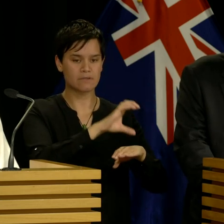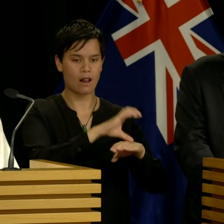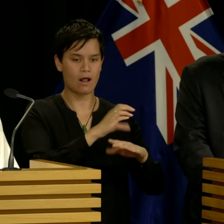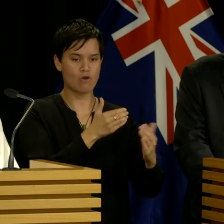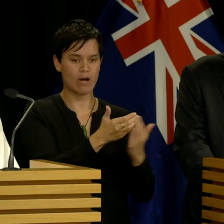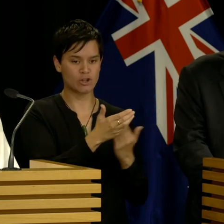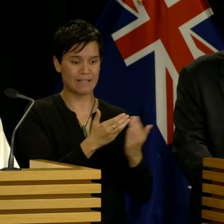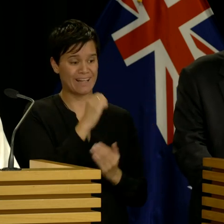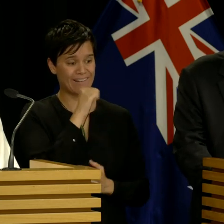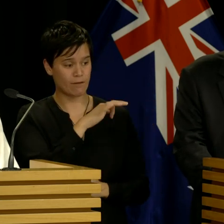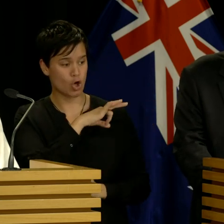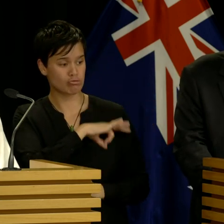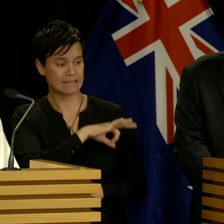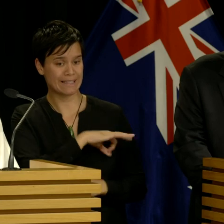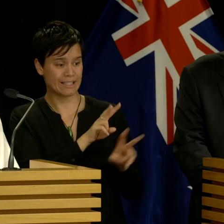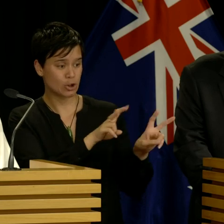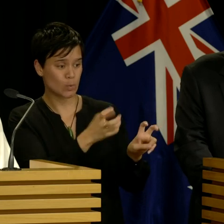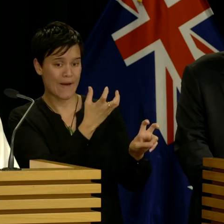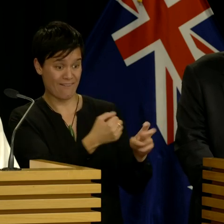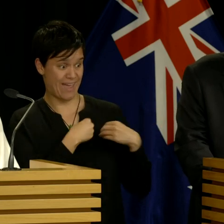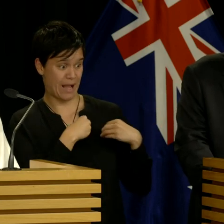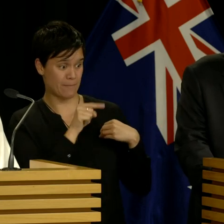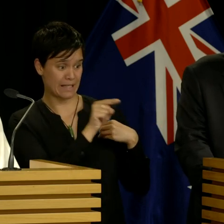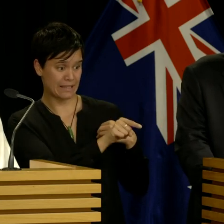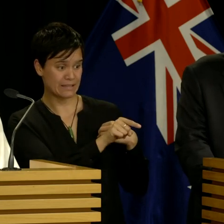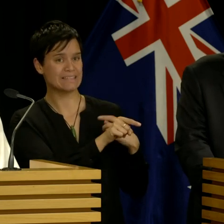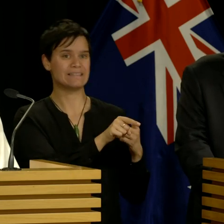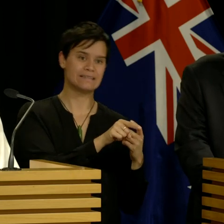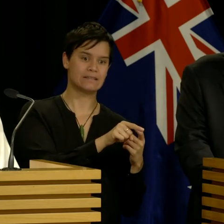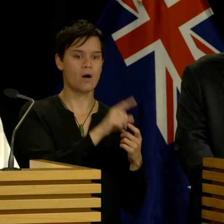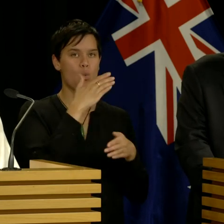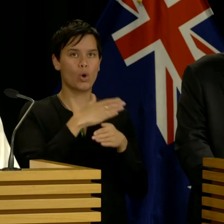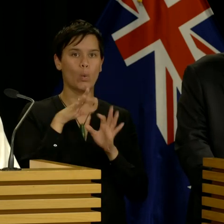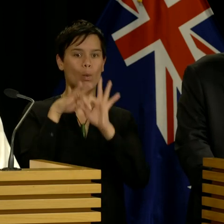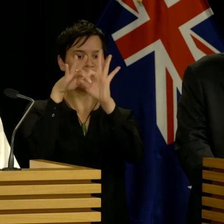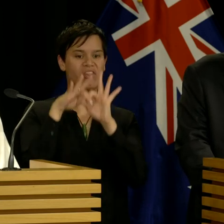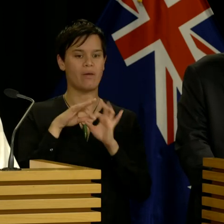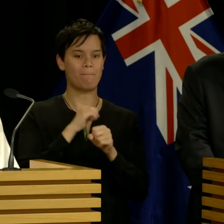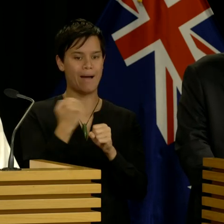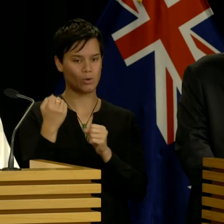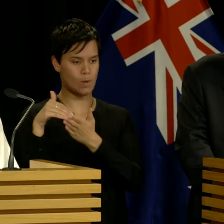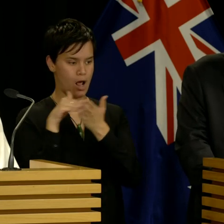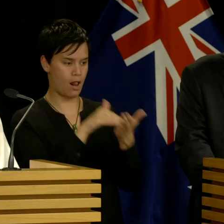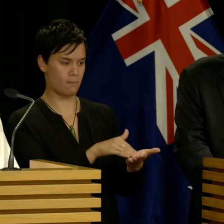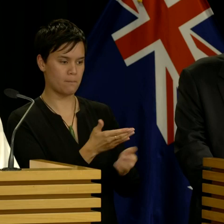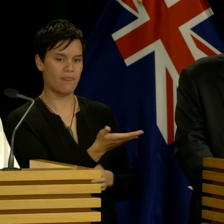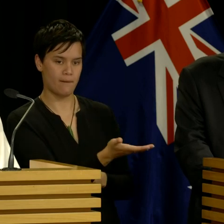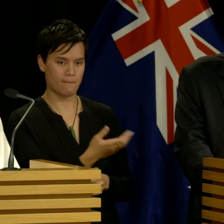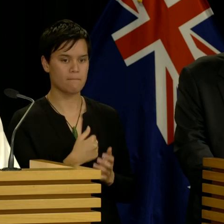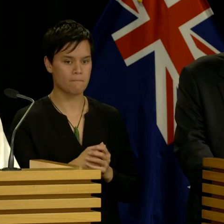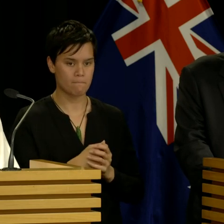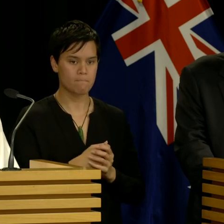credit related issues. Again, hasn't been raised, but it's important to get ahead of that work. But what the banks are saying, and I think it's really